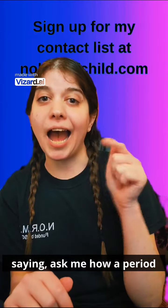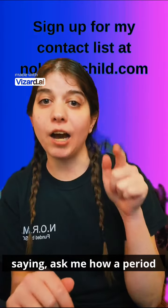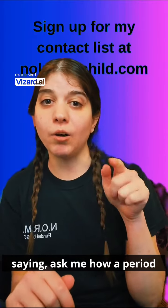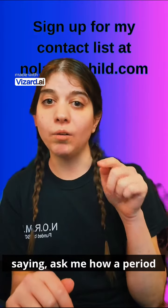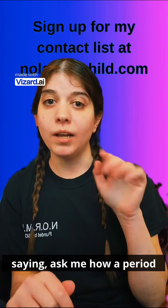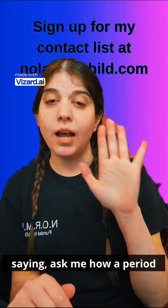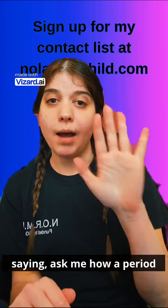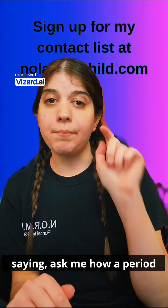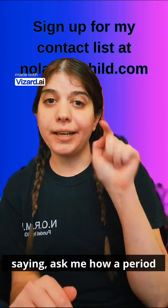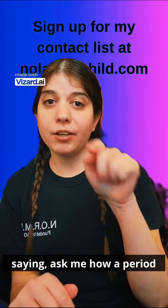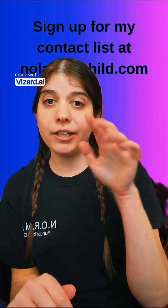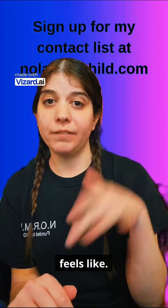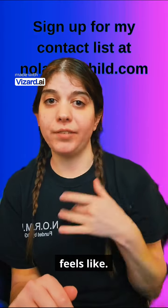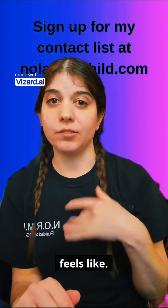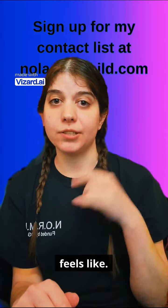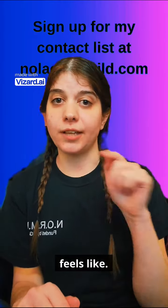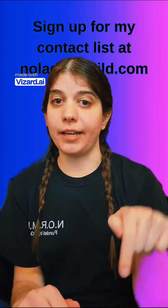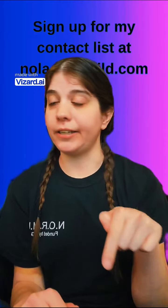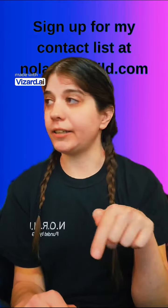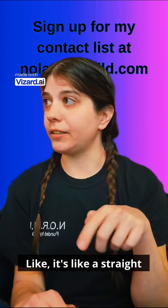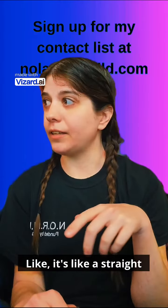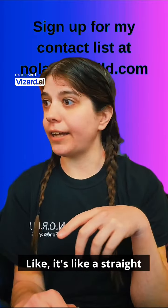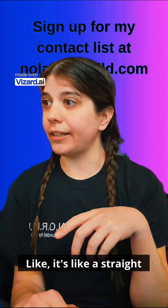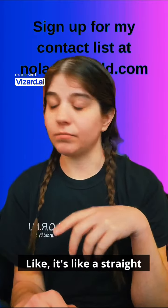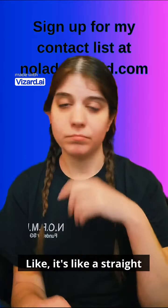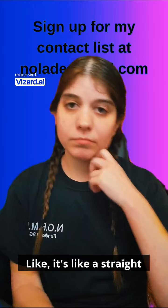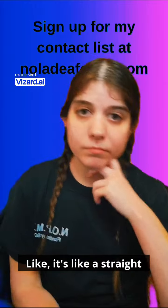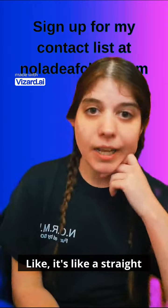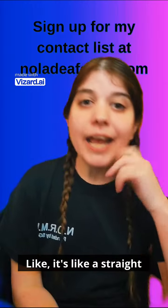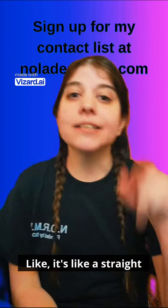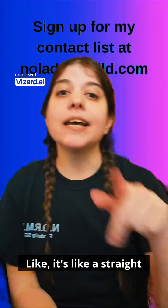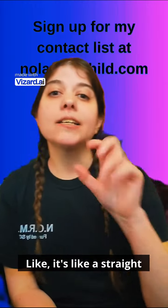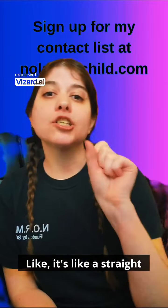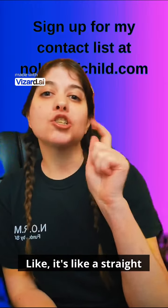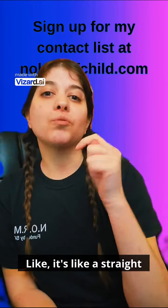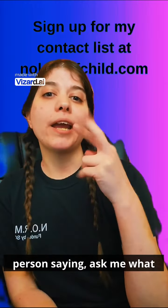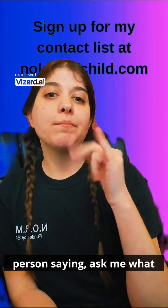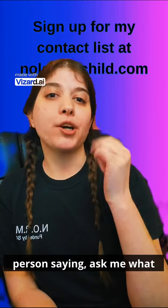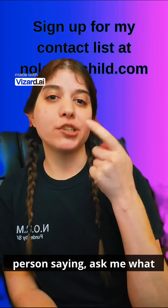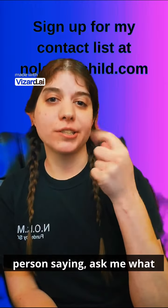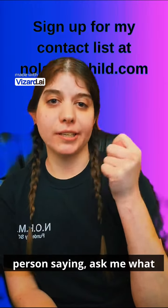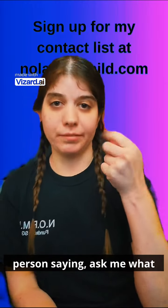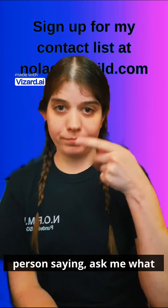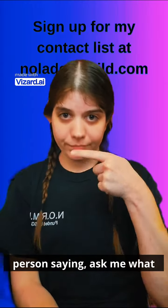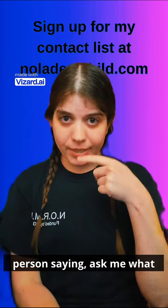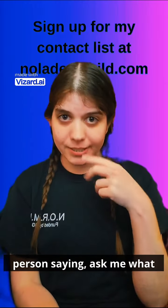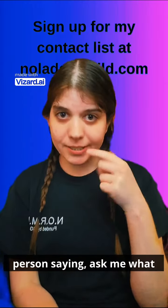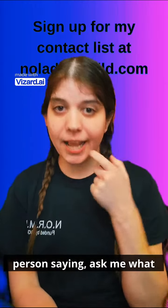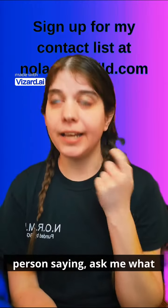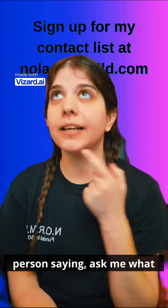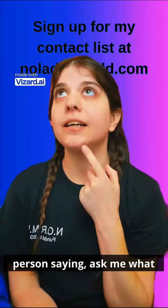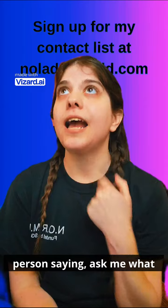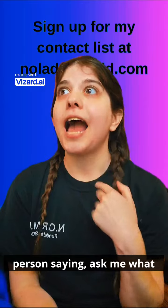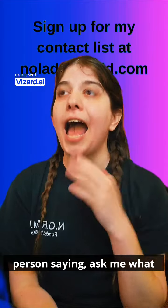how a period feels like. Like, it's like a straight person saying,